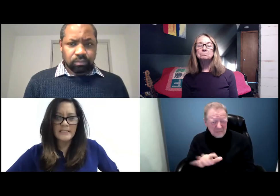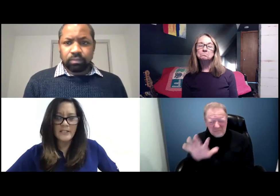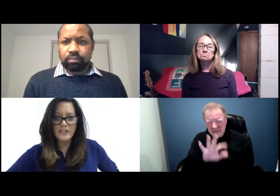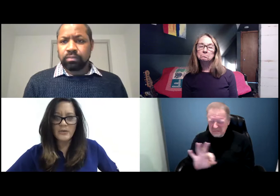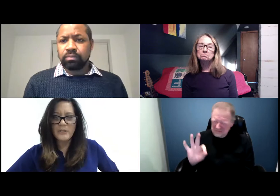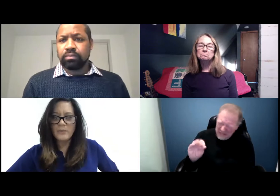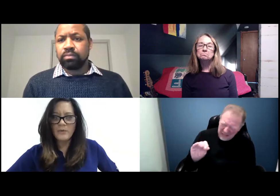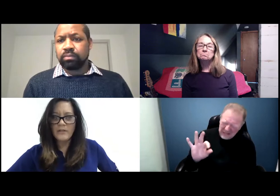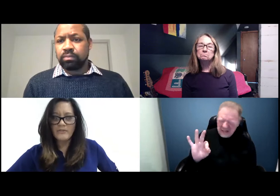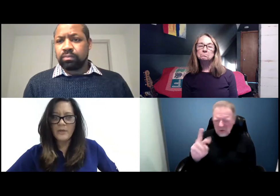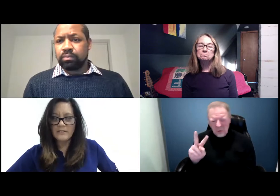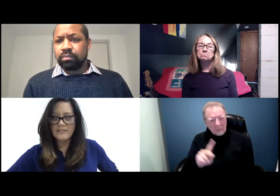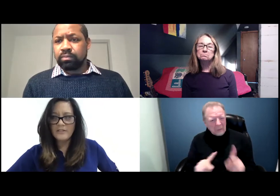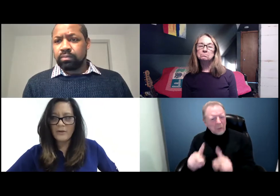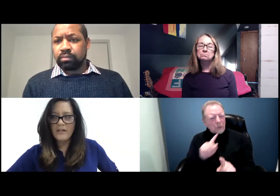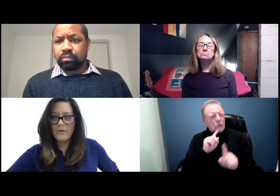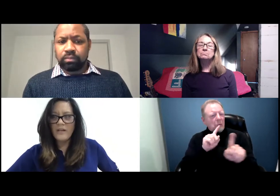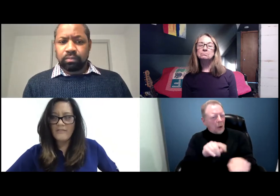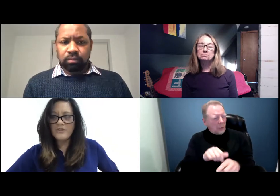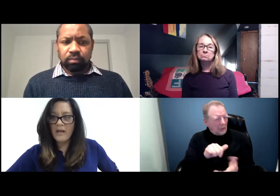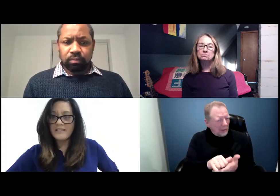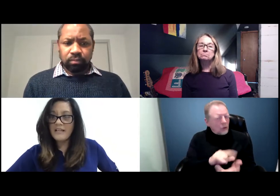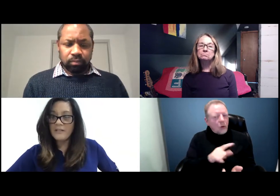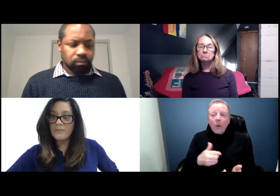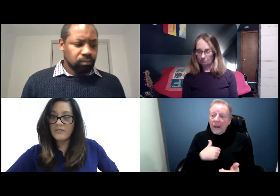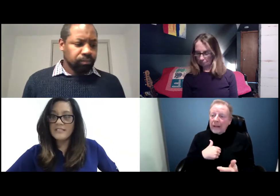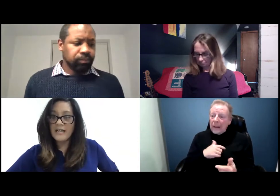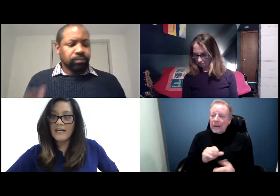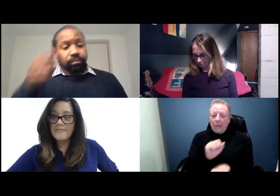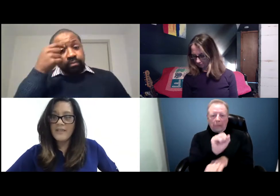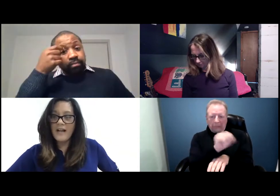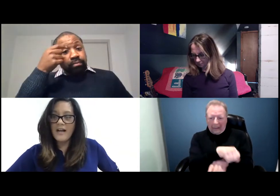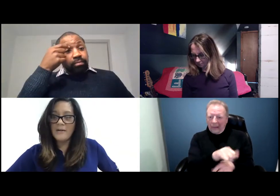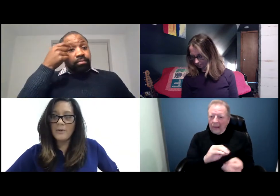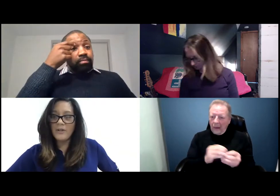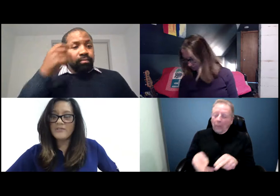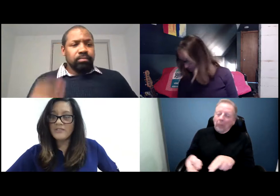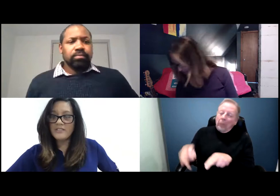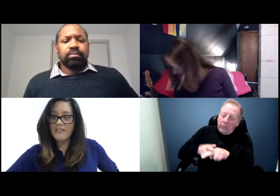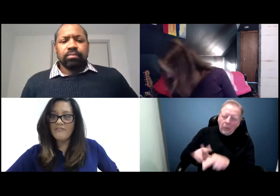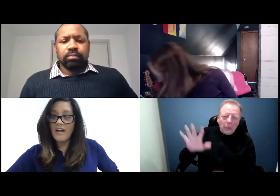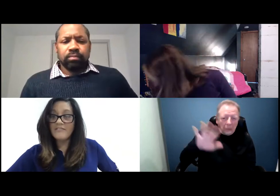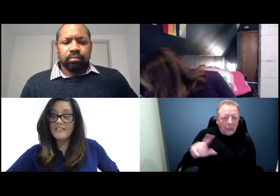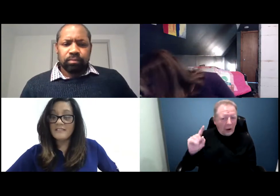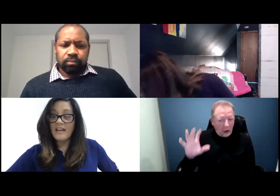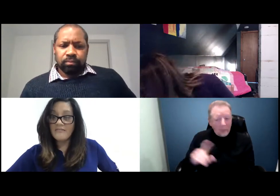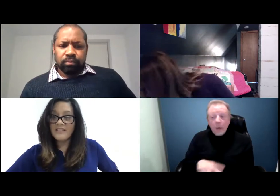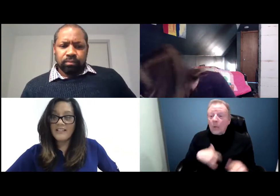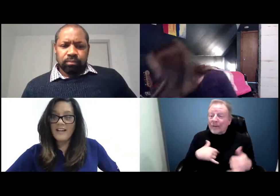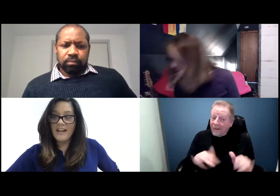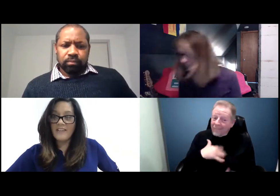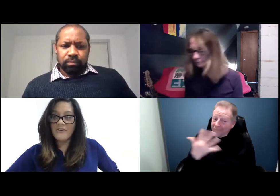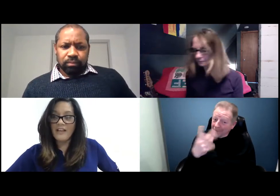90, 92 people who had responded. So we have surpassed that number this time, but we also still have 5 days